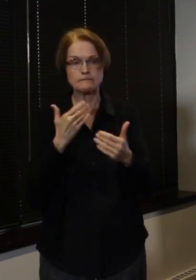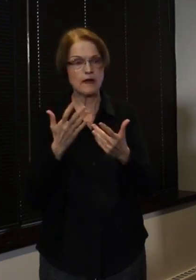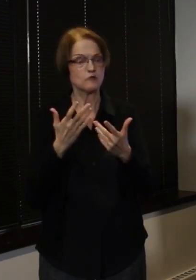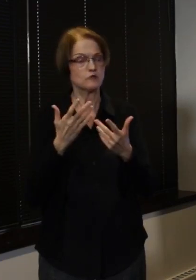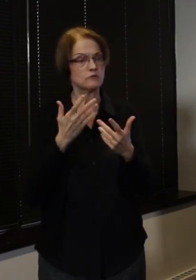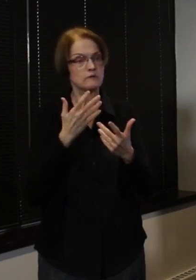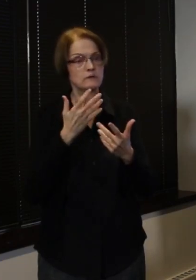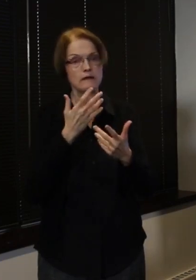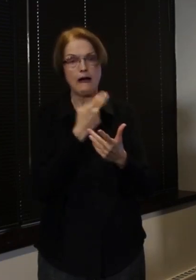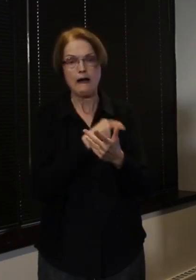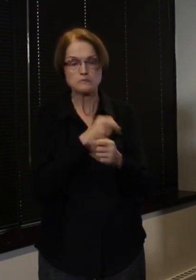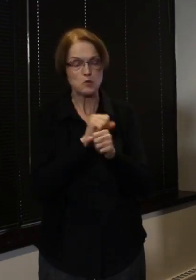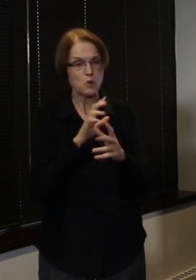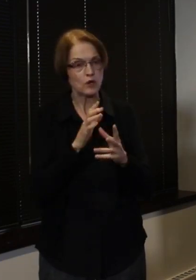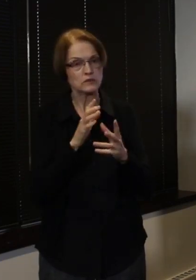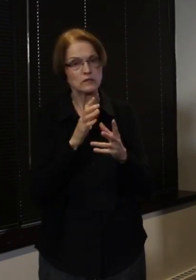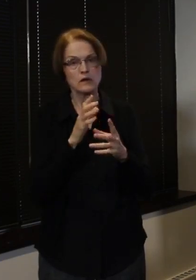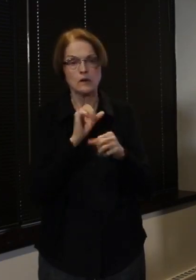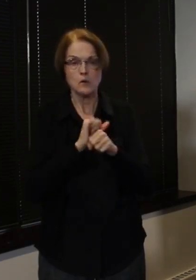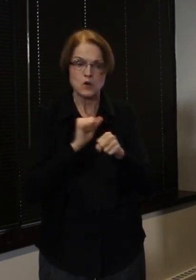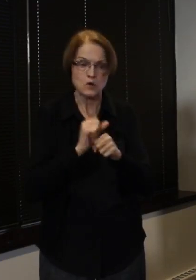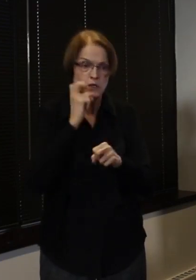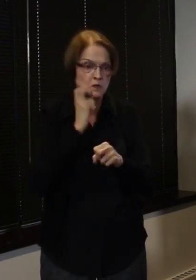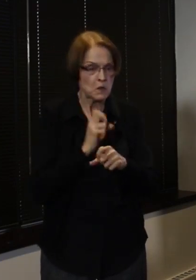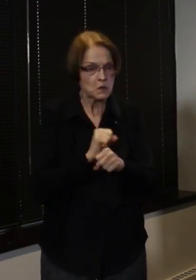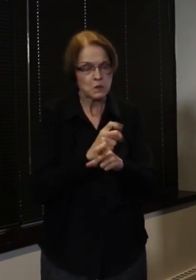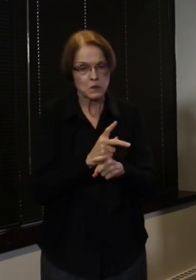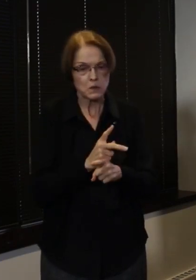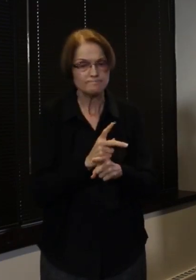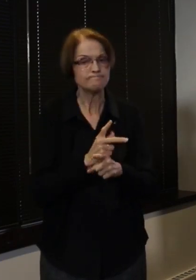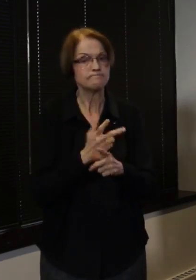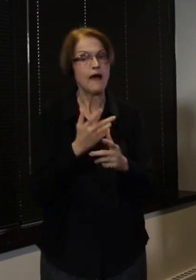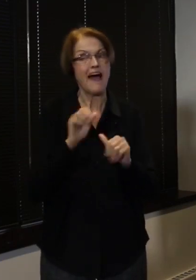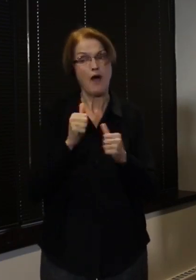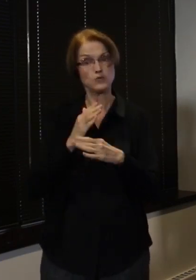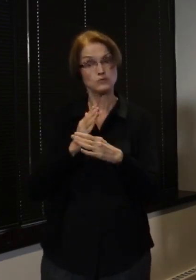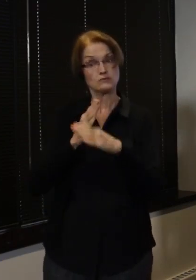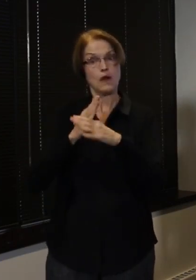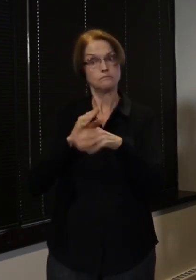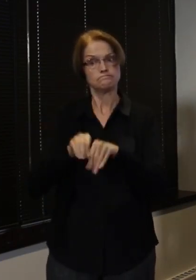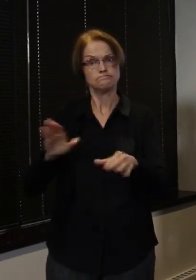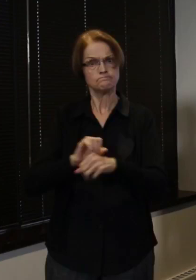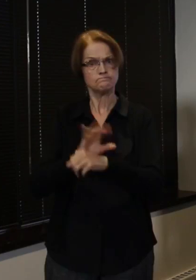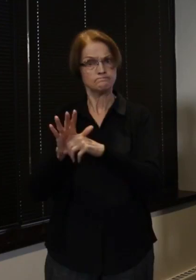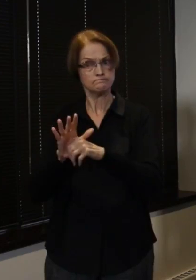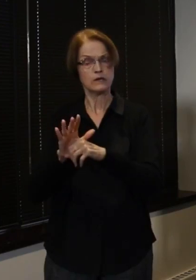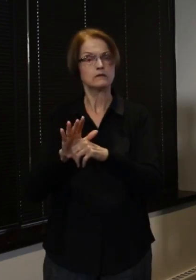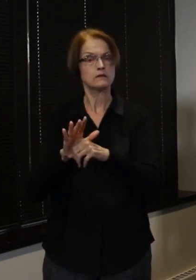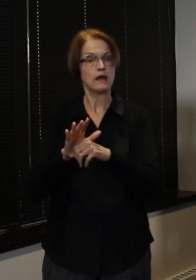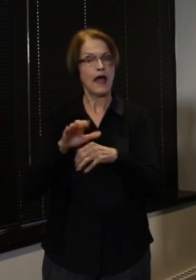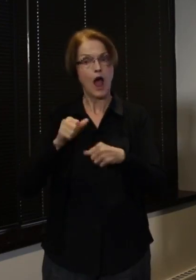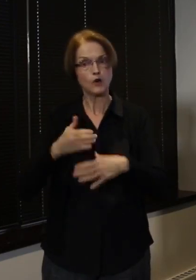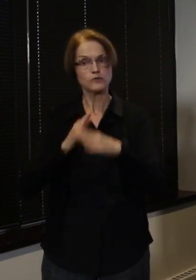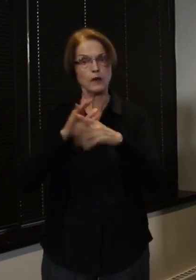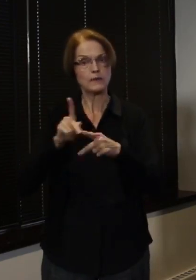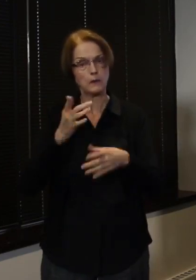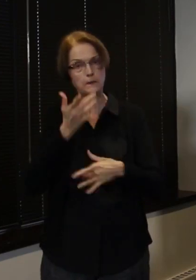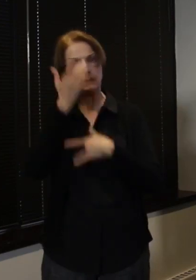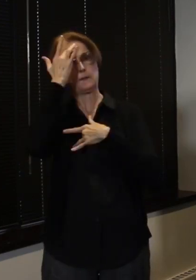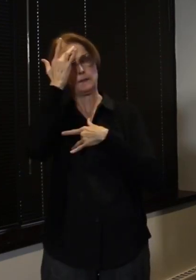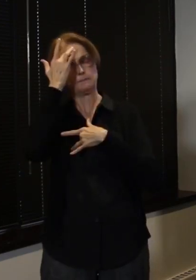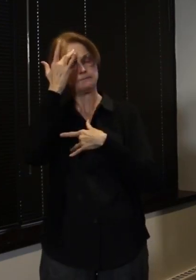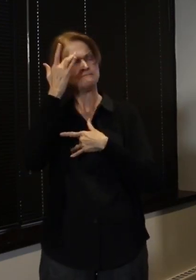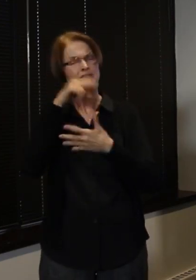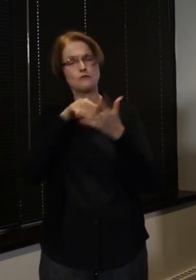teams, the best things that we can do to stop the virus from spreading and getting people sick are those things that